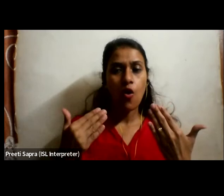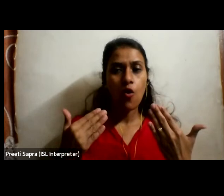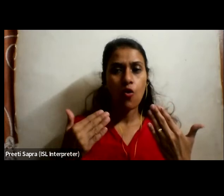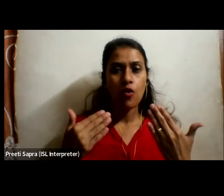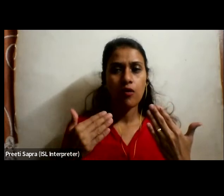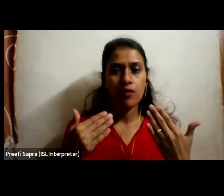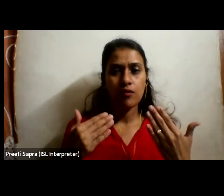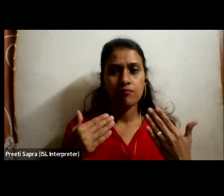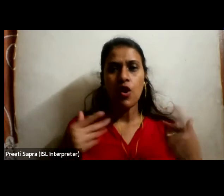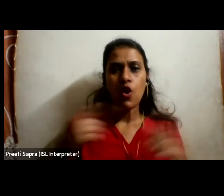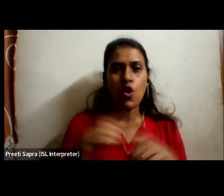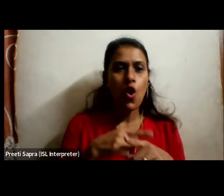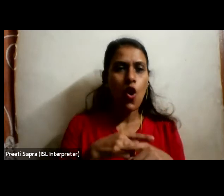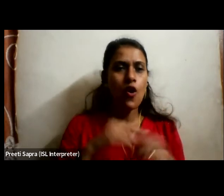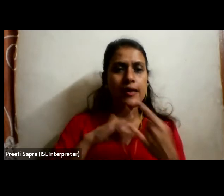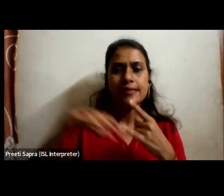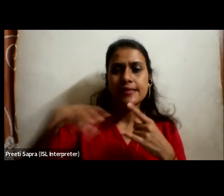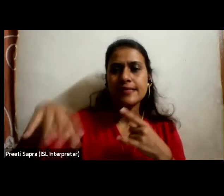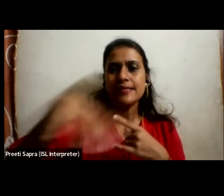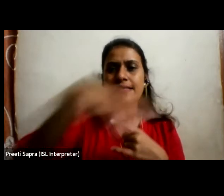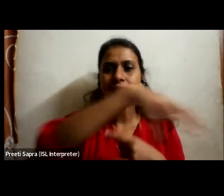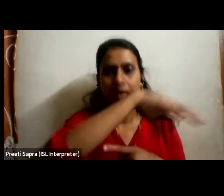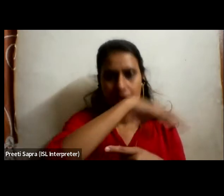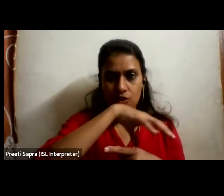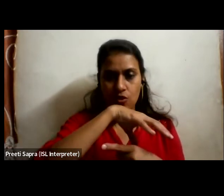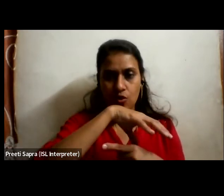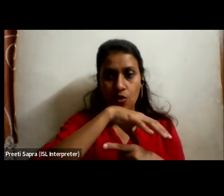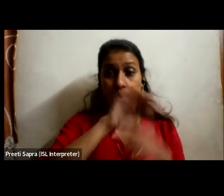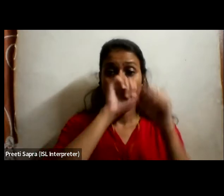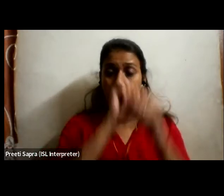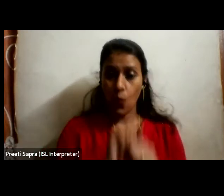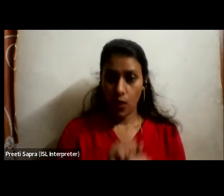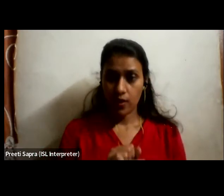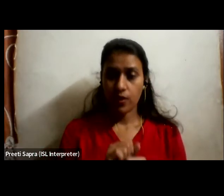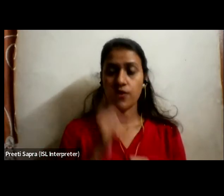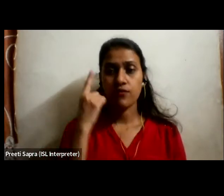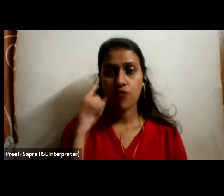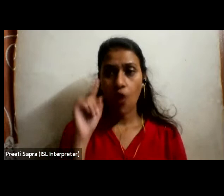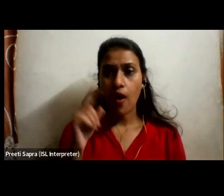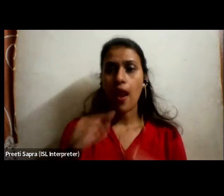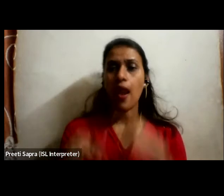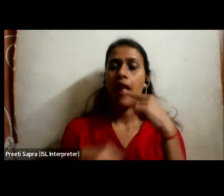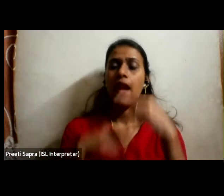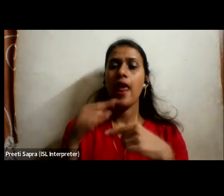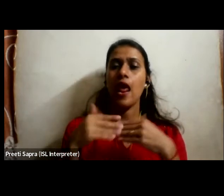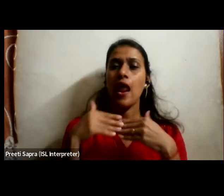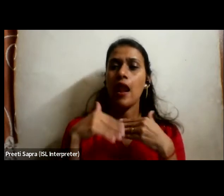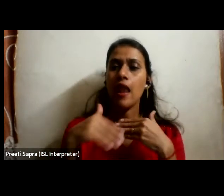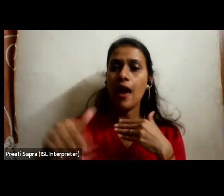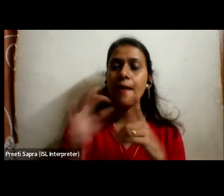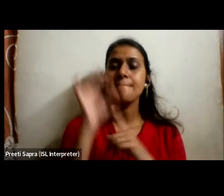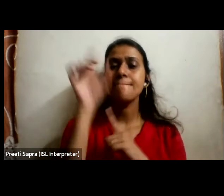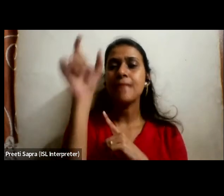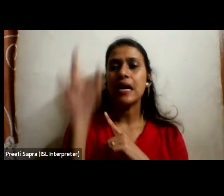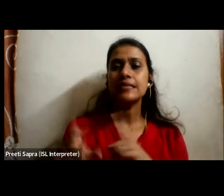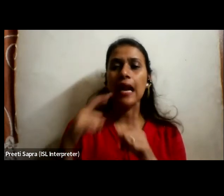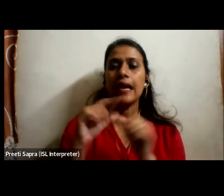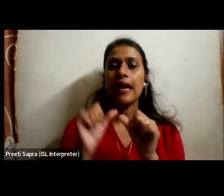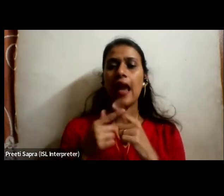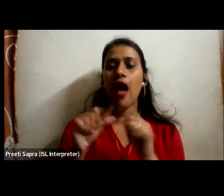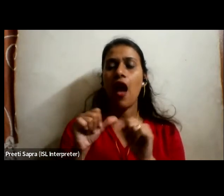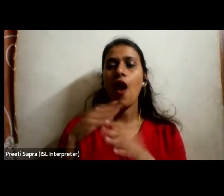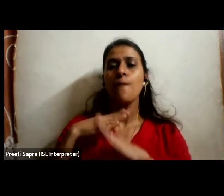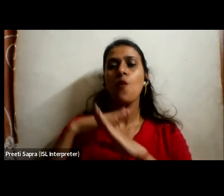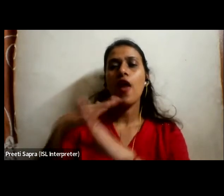cross-sectoral frameworks have to be devised, both for the regulation of personal data protection under data protection